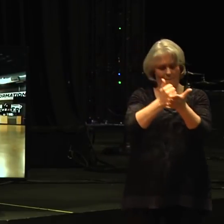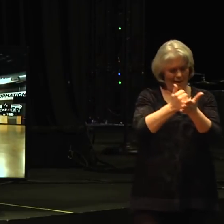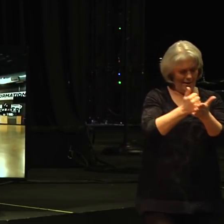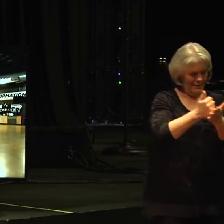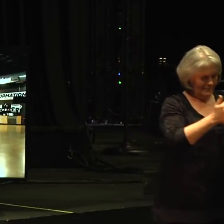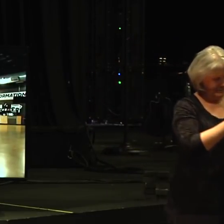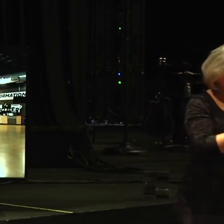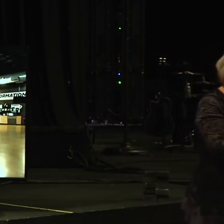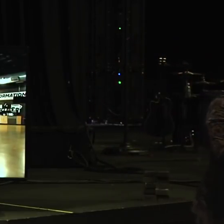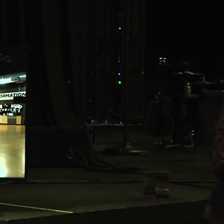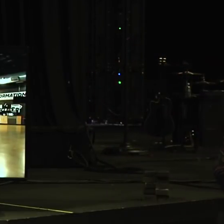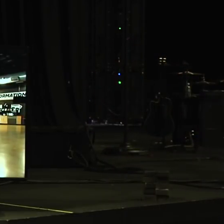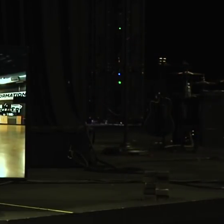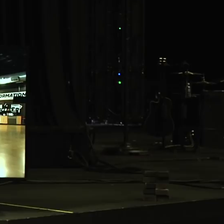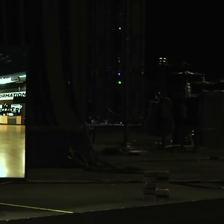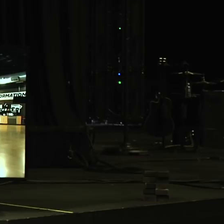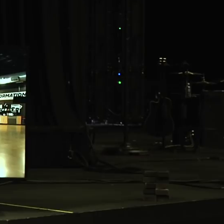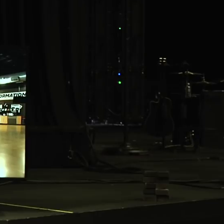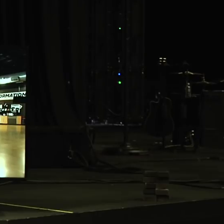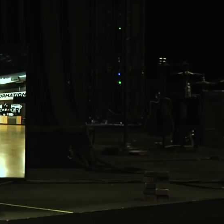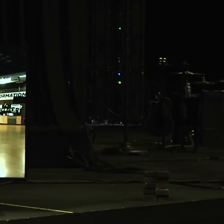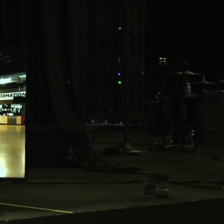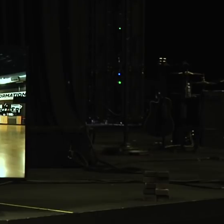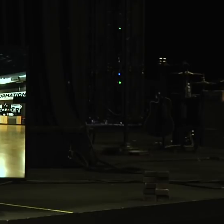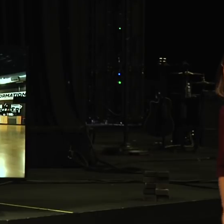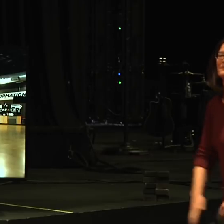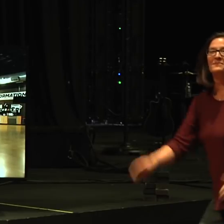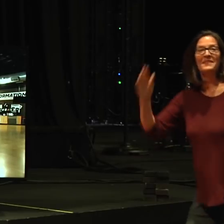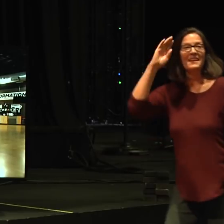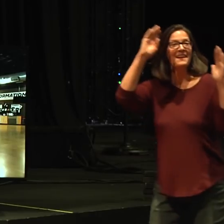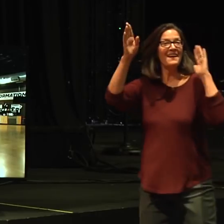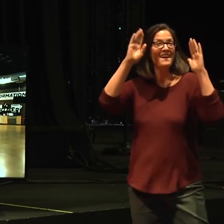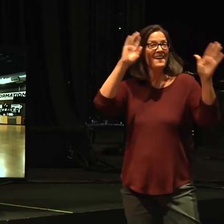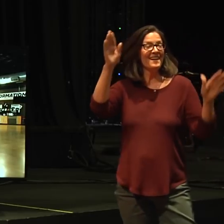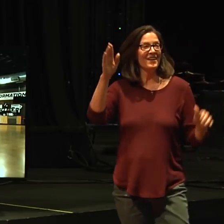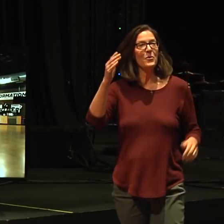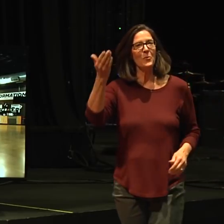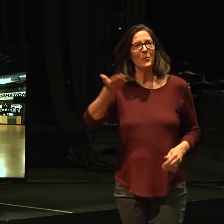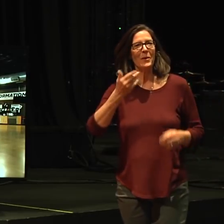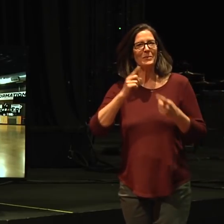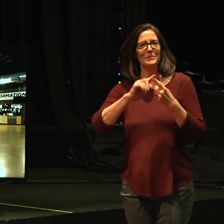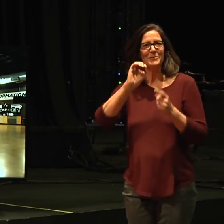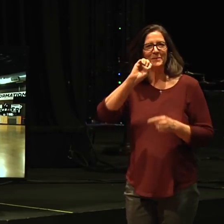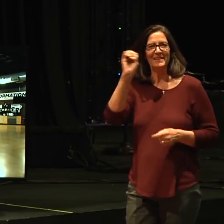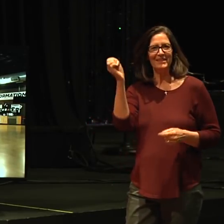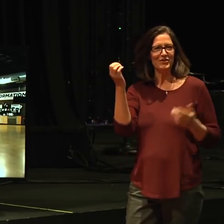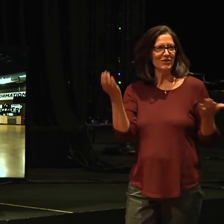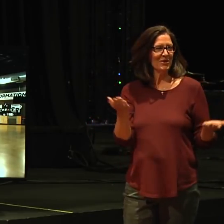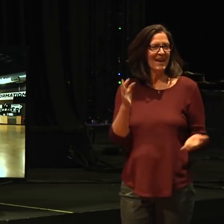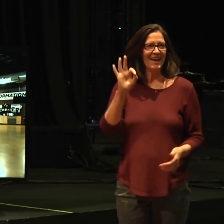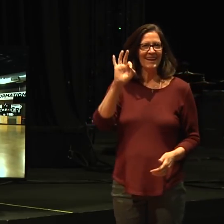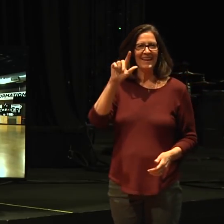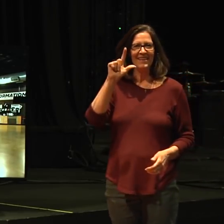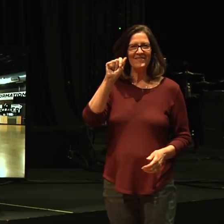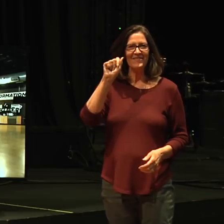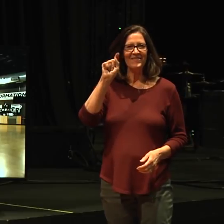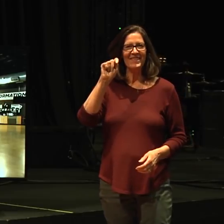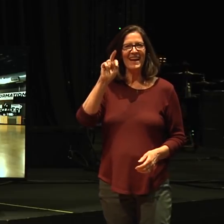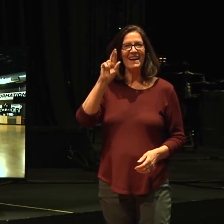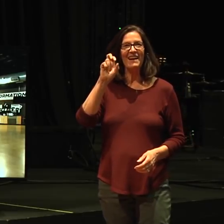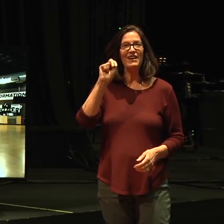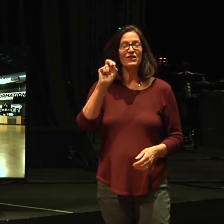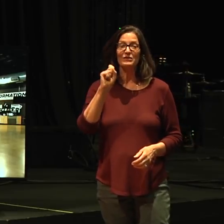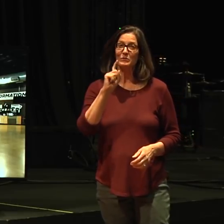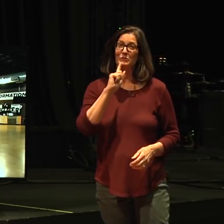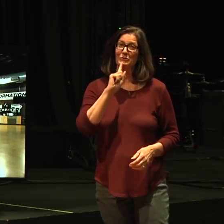Hey, everybody. Welcome to Easter at Flatirons. Let me be like the 10th person to say, seriously, this is not the Easter that any